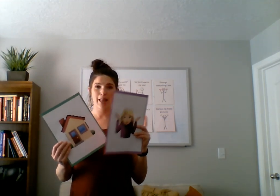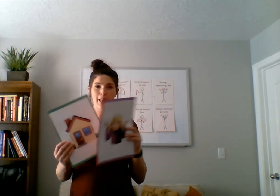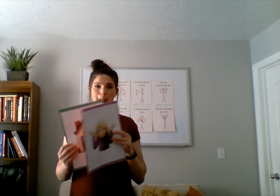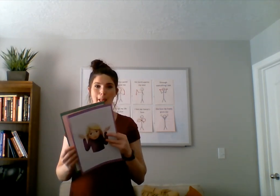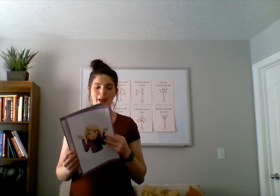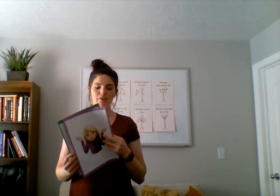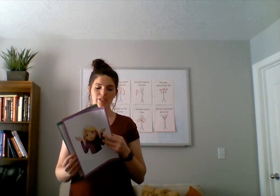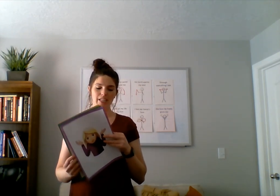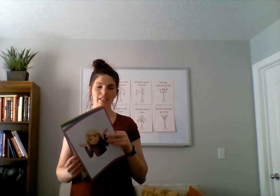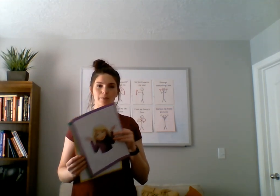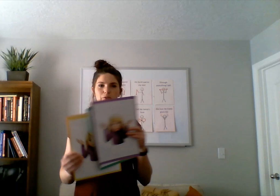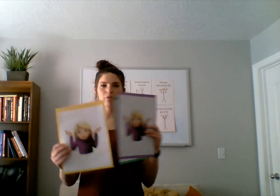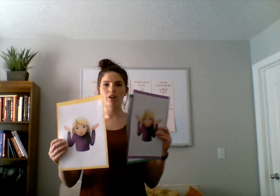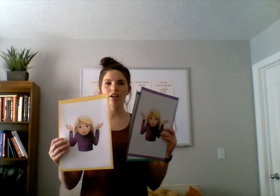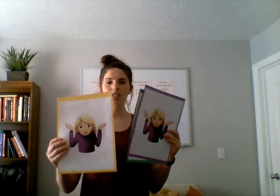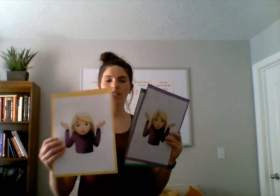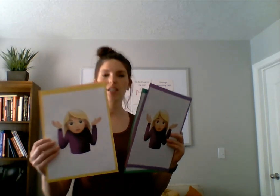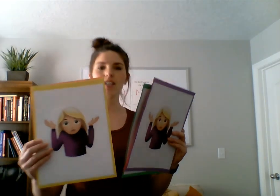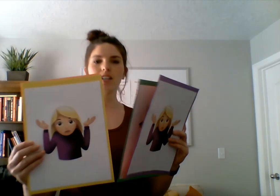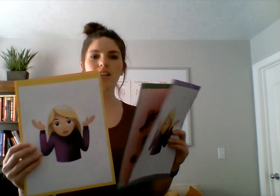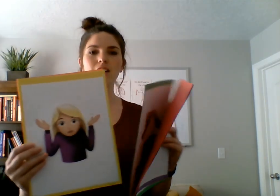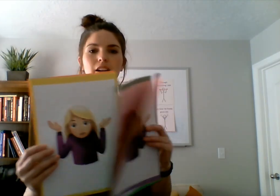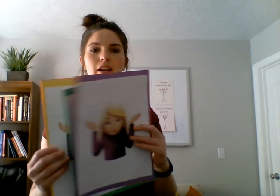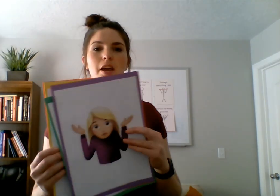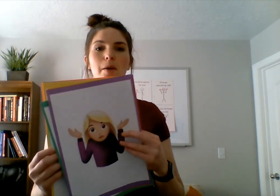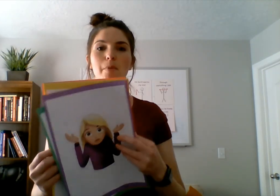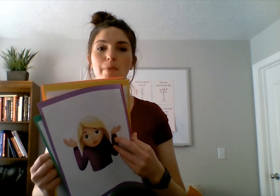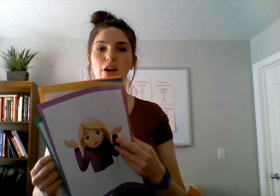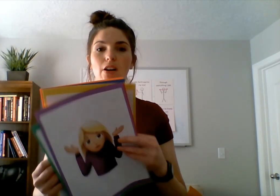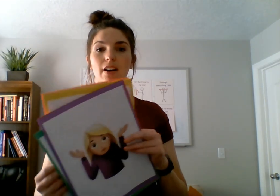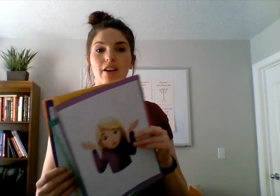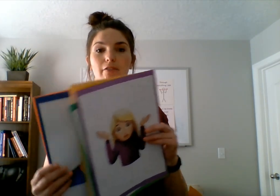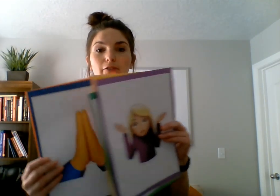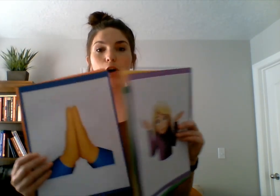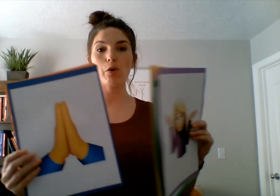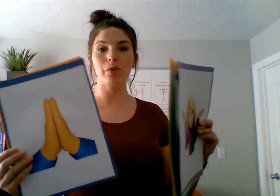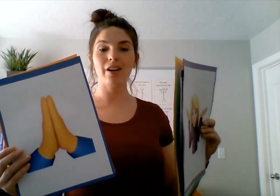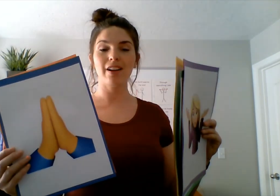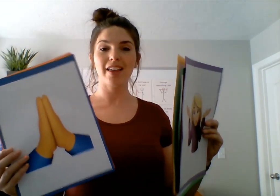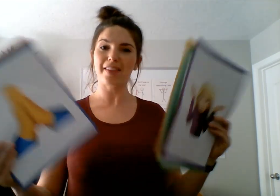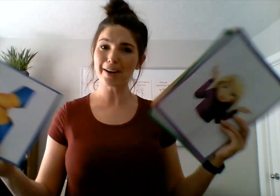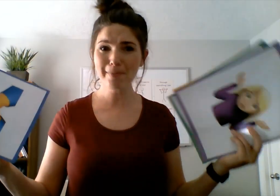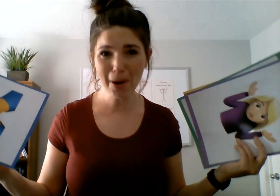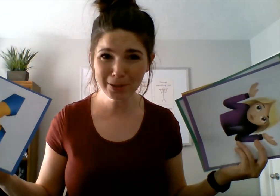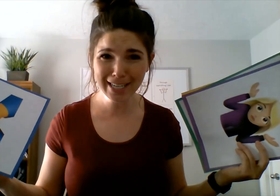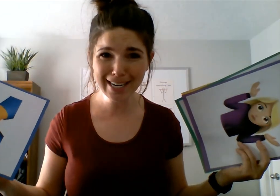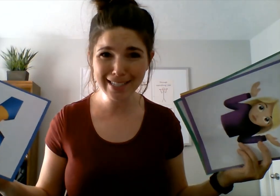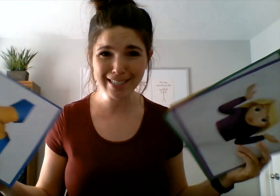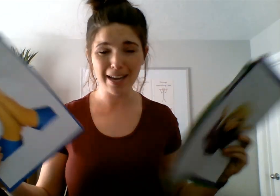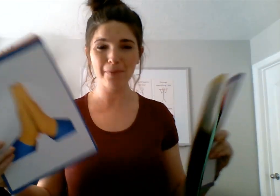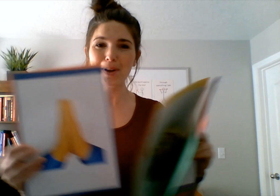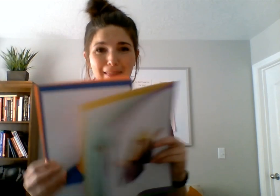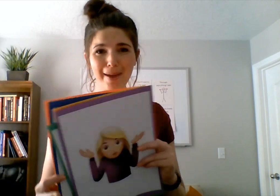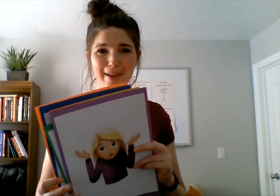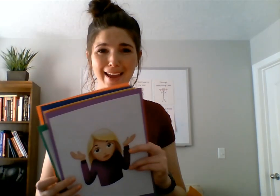Have you seen these before? Maybe on a phone? They're emojis! What do they mean?